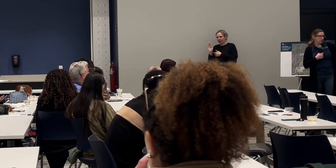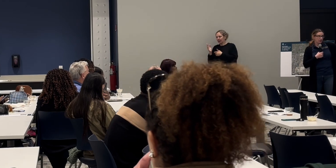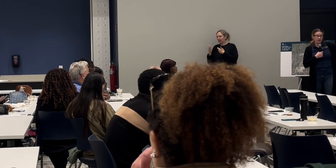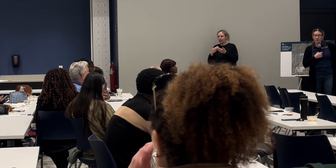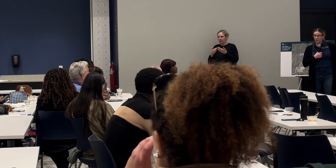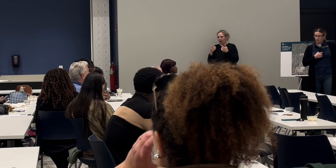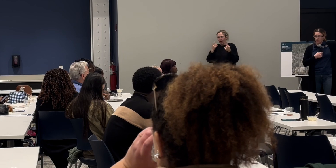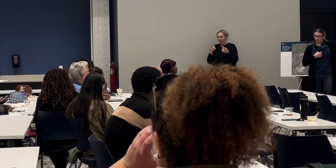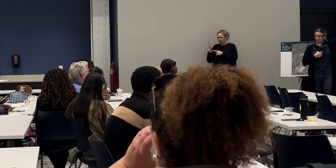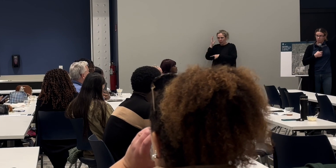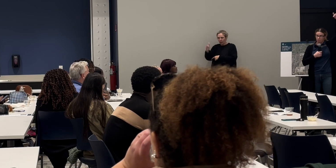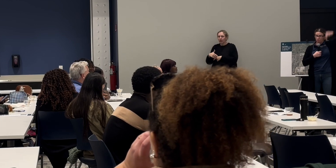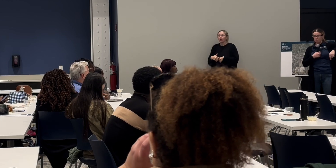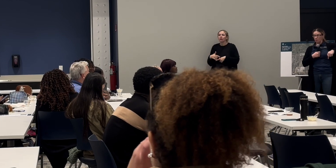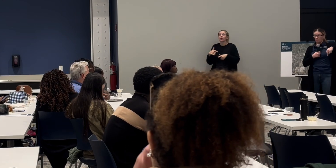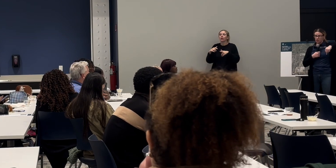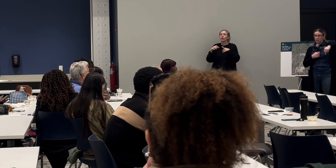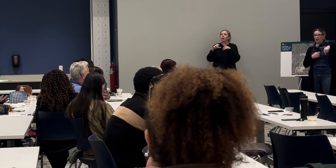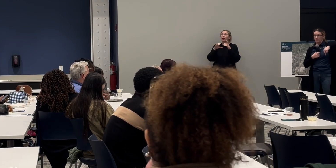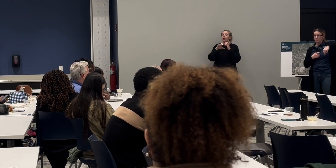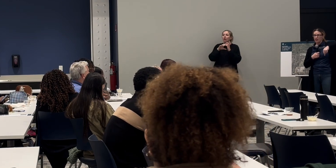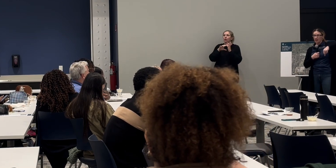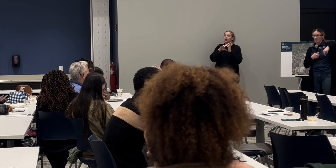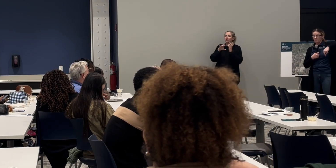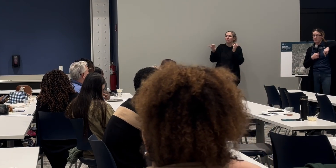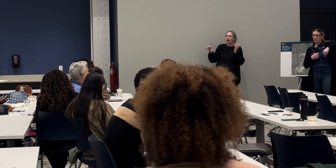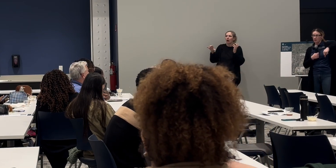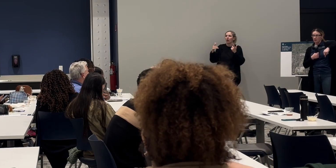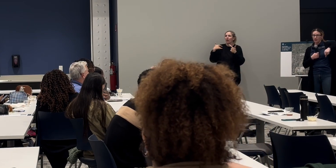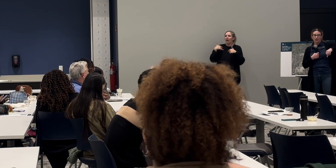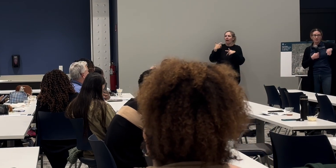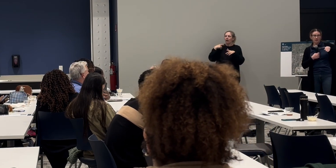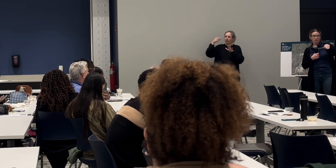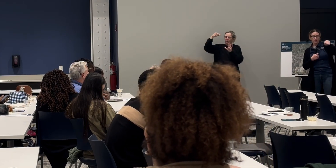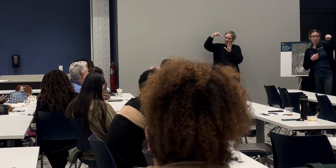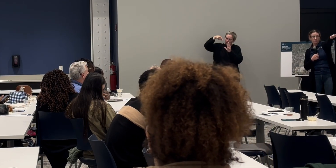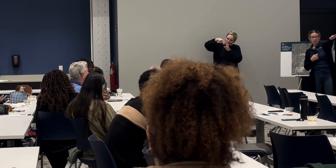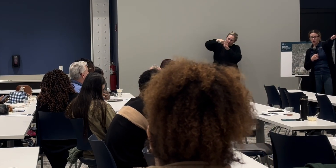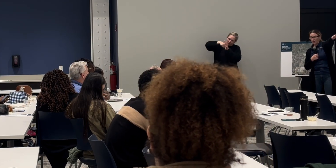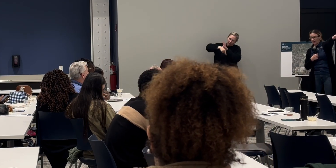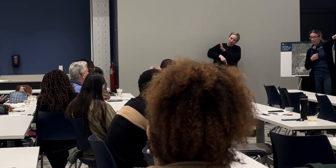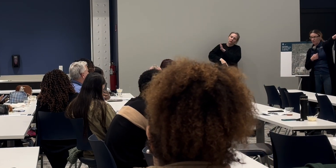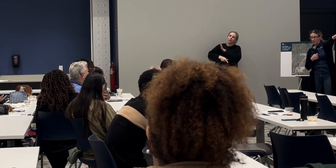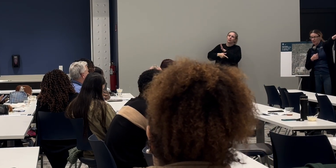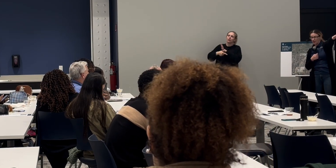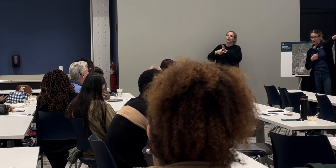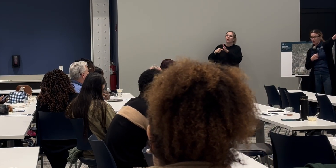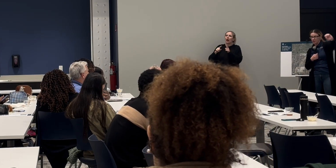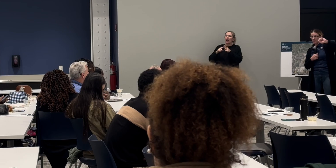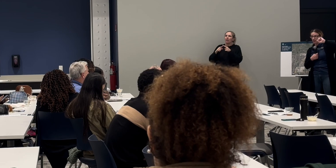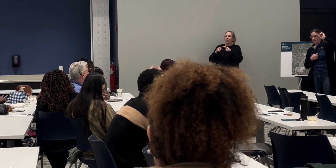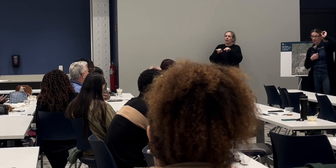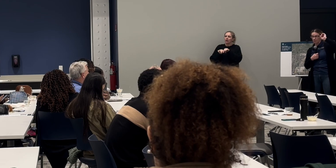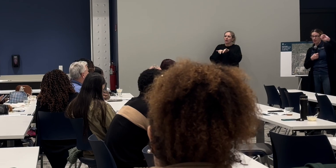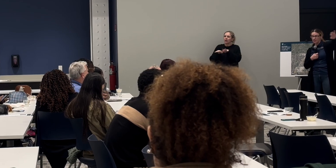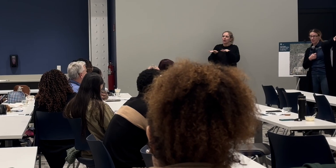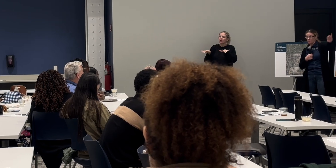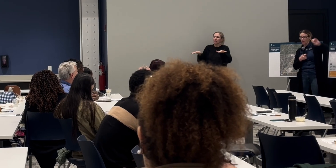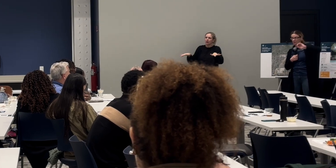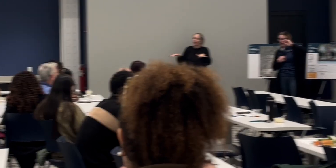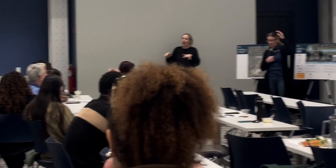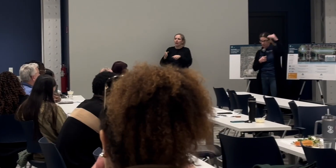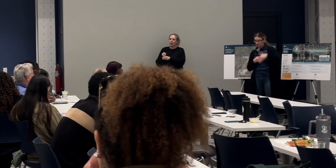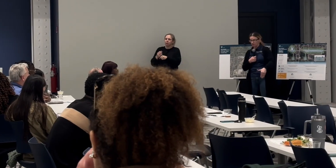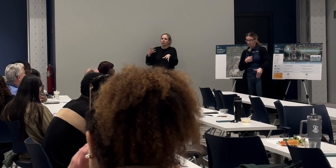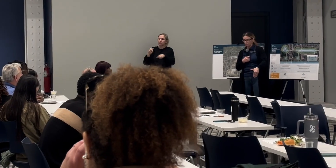With the tunnel, we bore a shaft way down, and then we're going out from there, and blasting